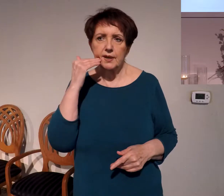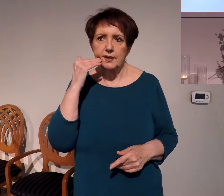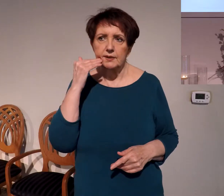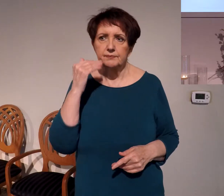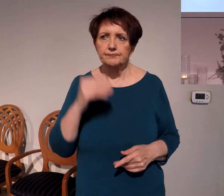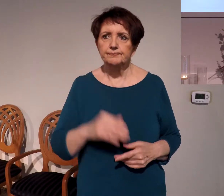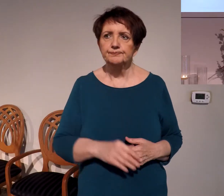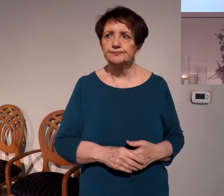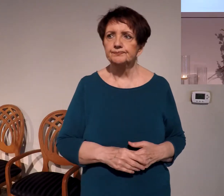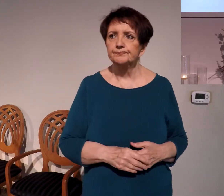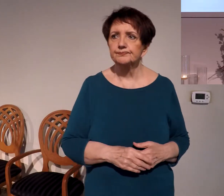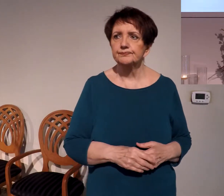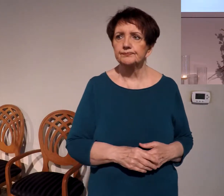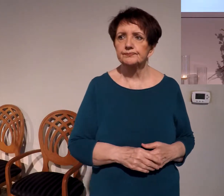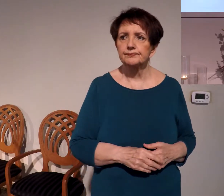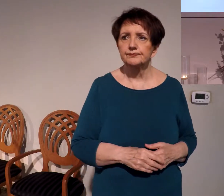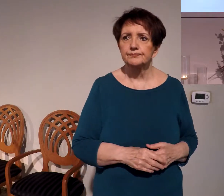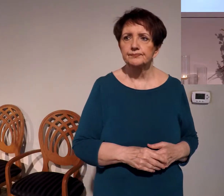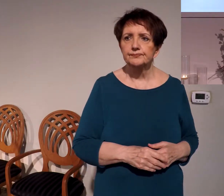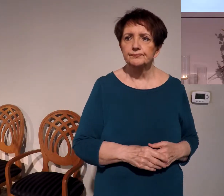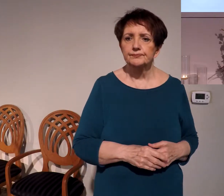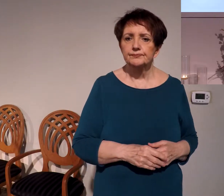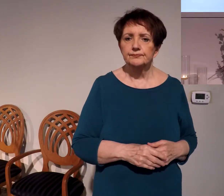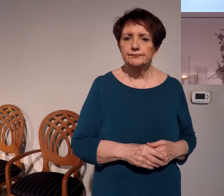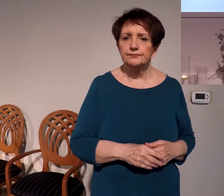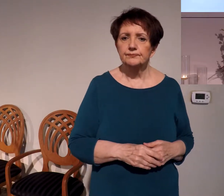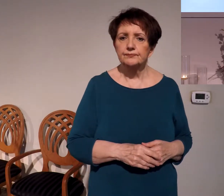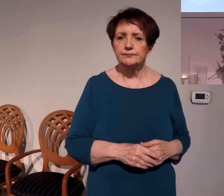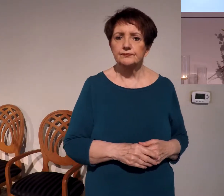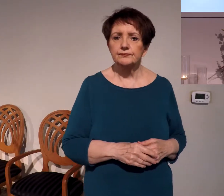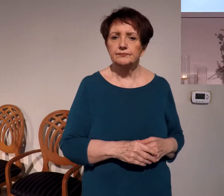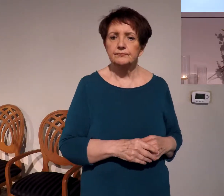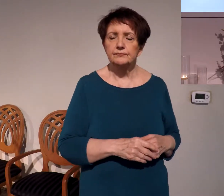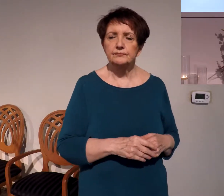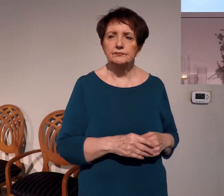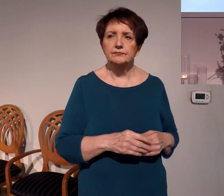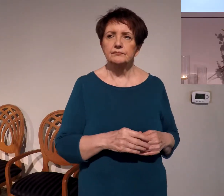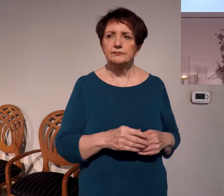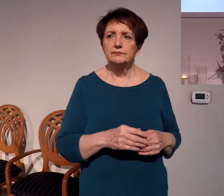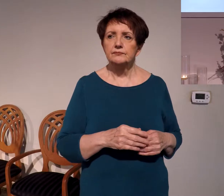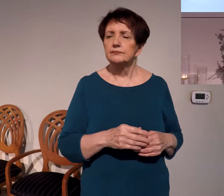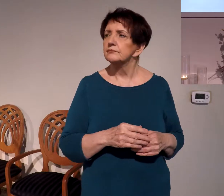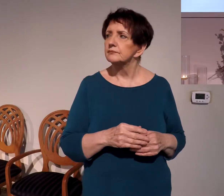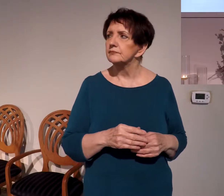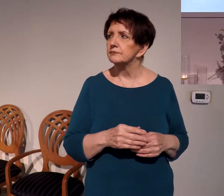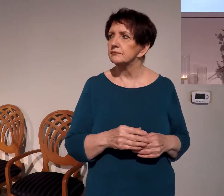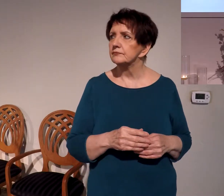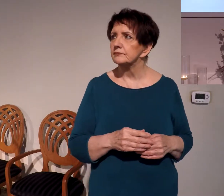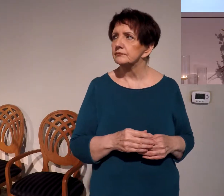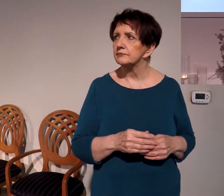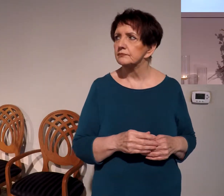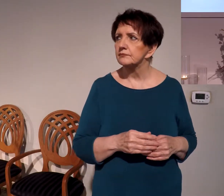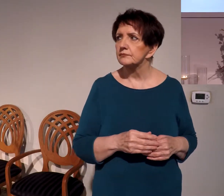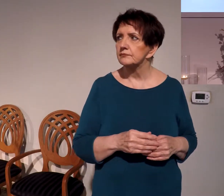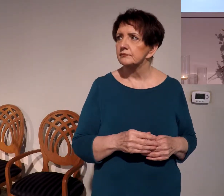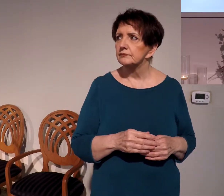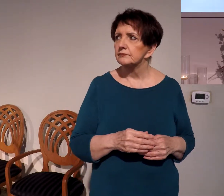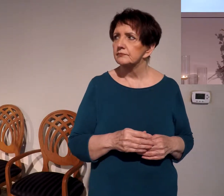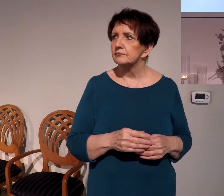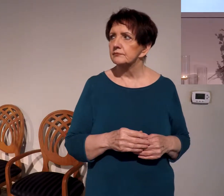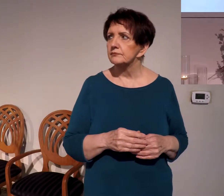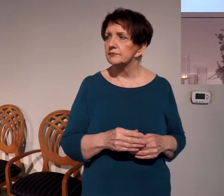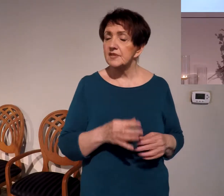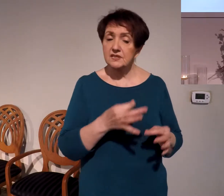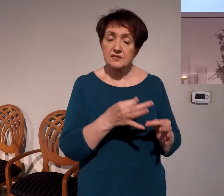the train and into mindfulness. And besides the